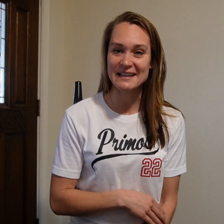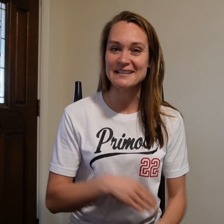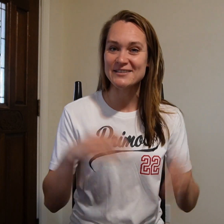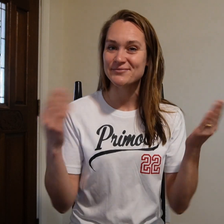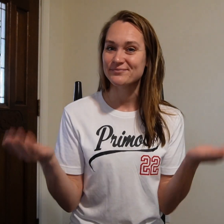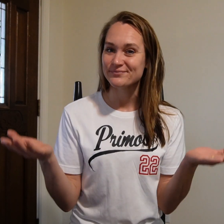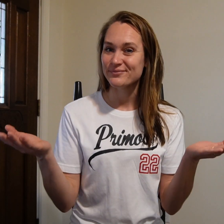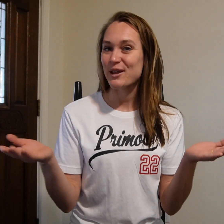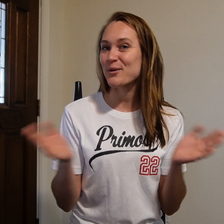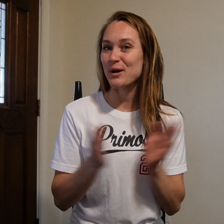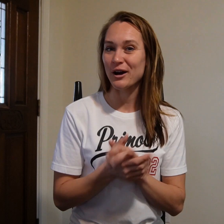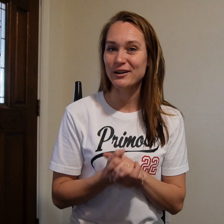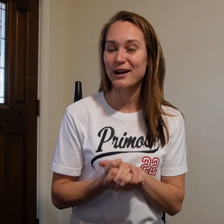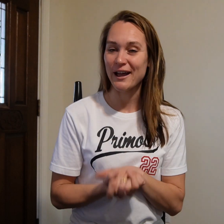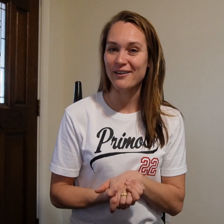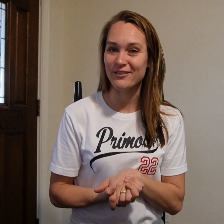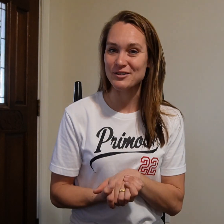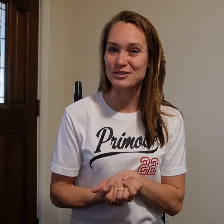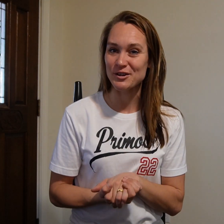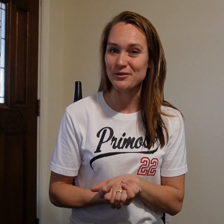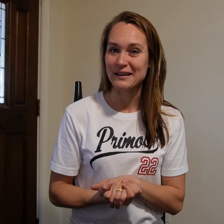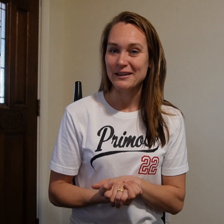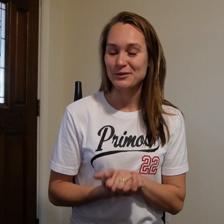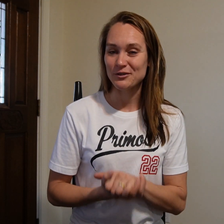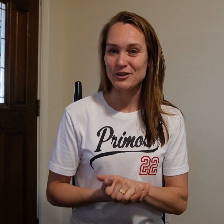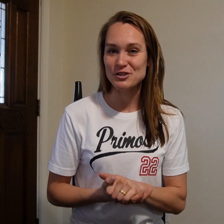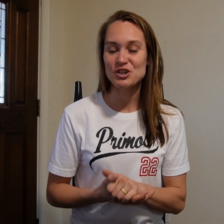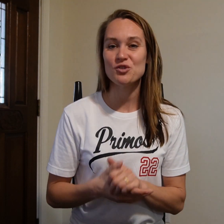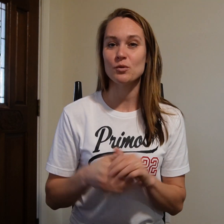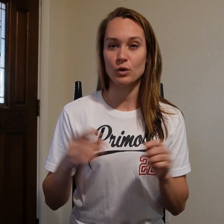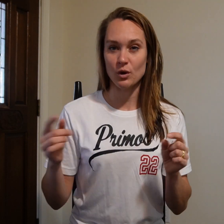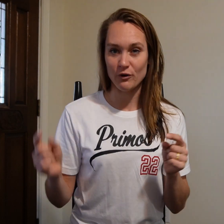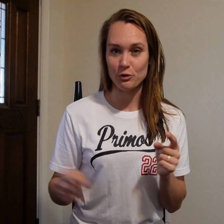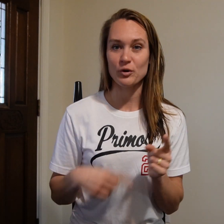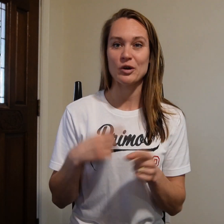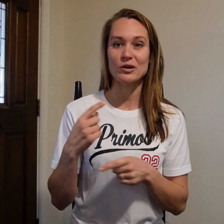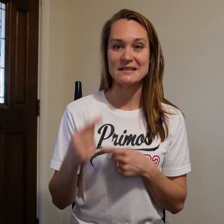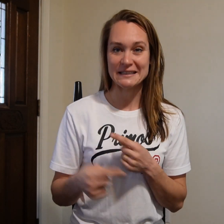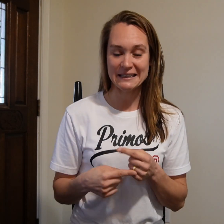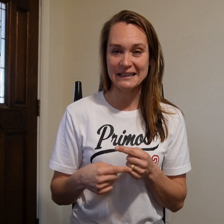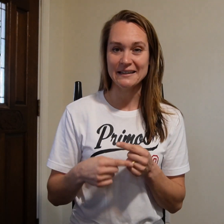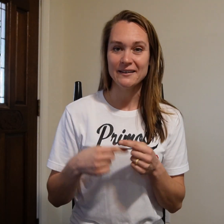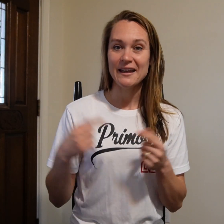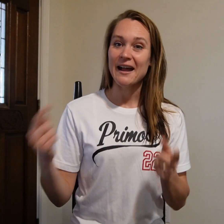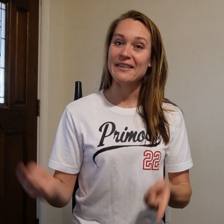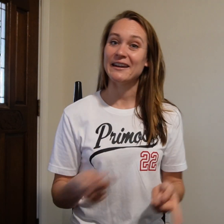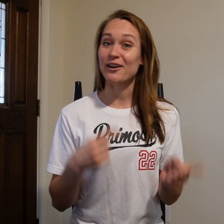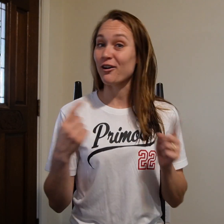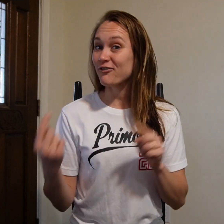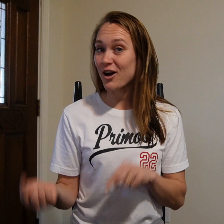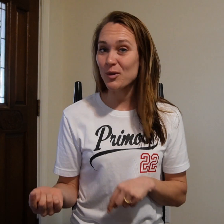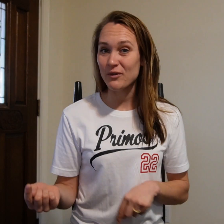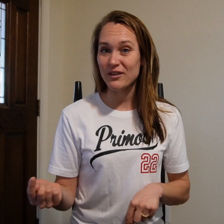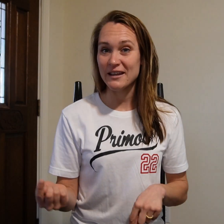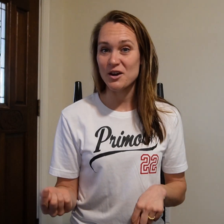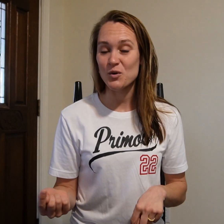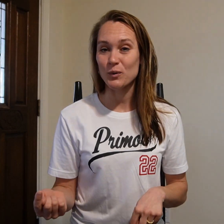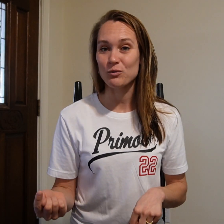it, here we are at verse 2. We'll do verse 2, then we'll go over the pre-chorus again, and then in our following video, we will